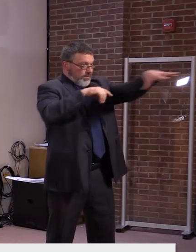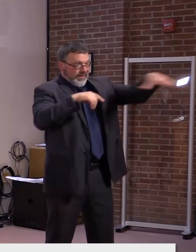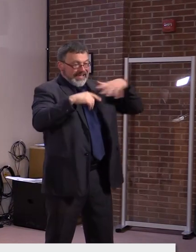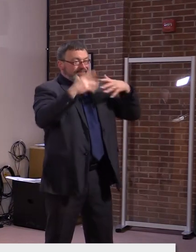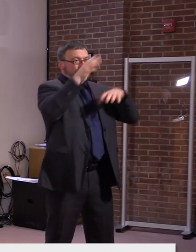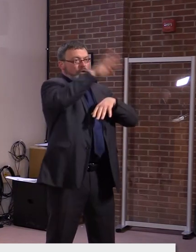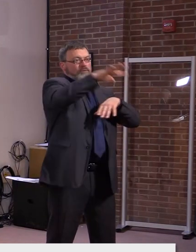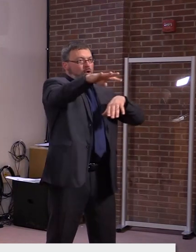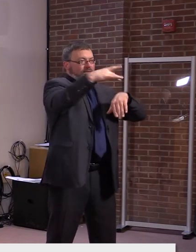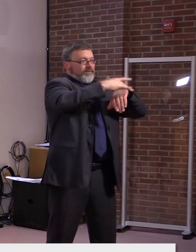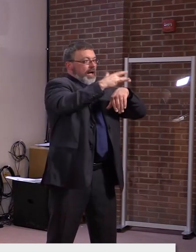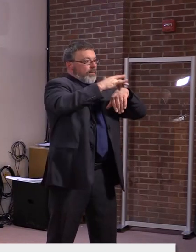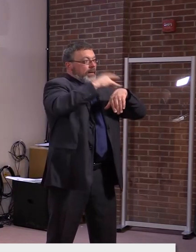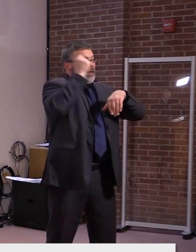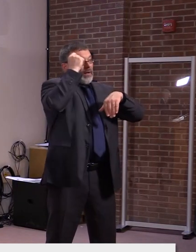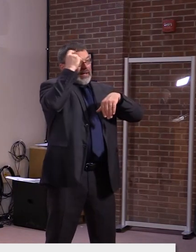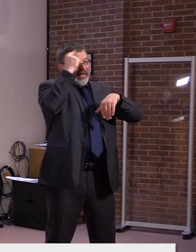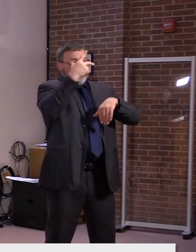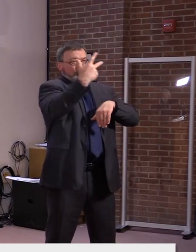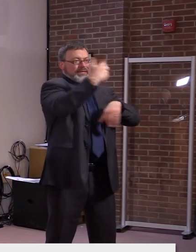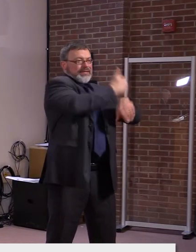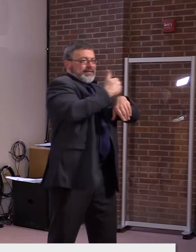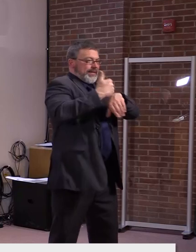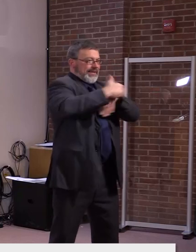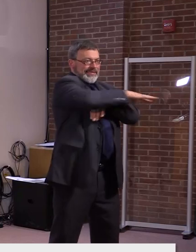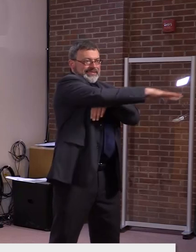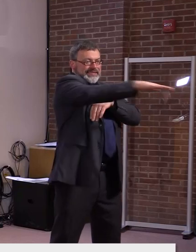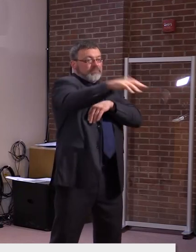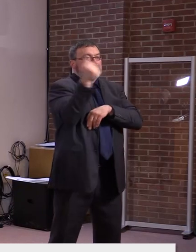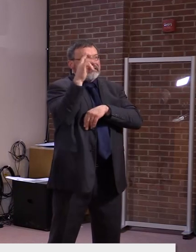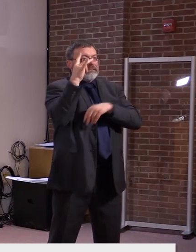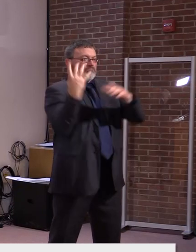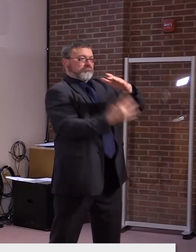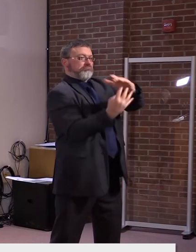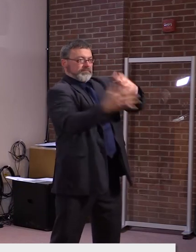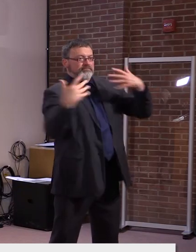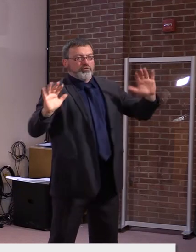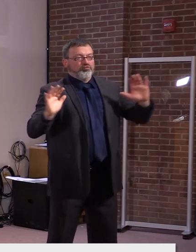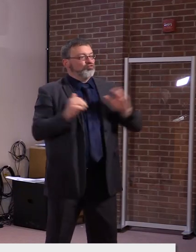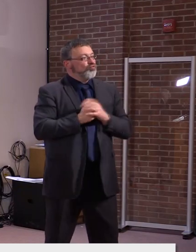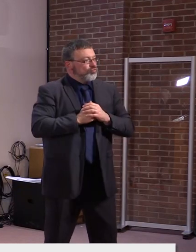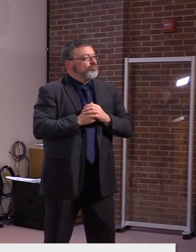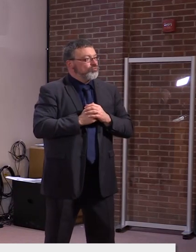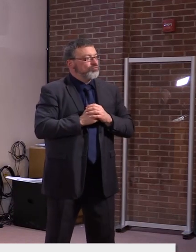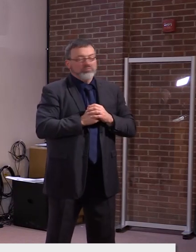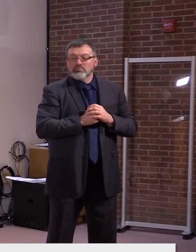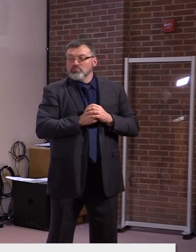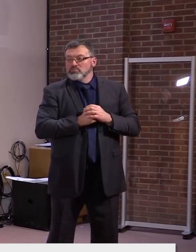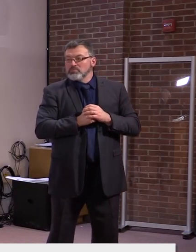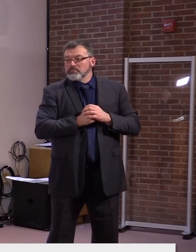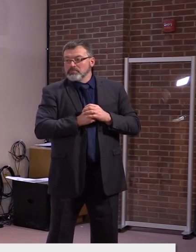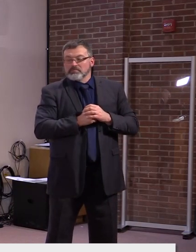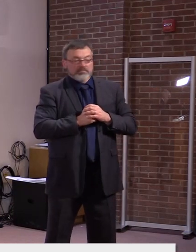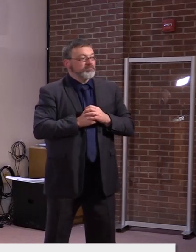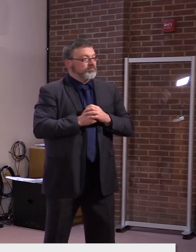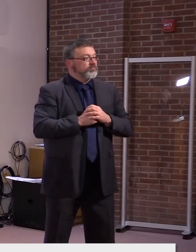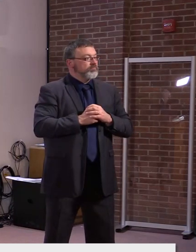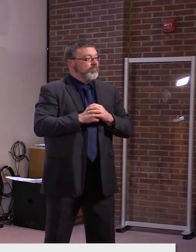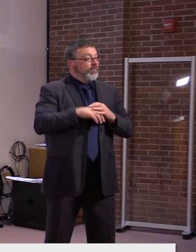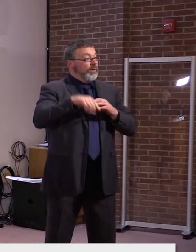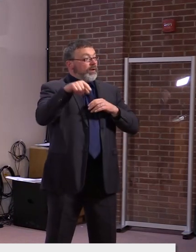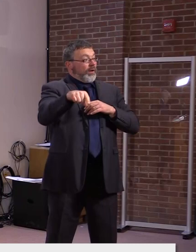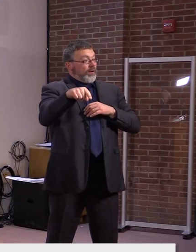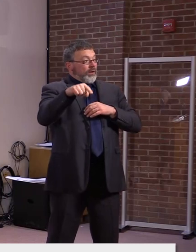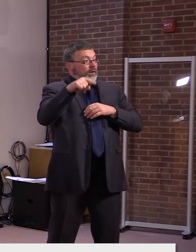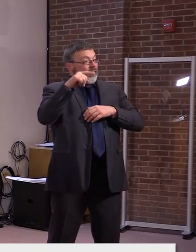with 18 admissions at this point. Now, I'll quickly turn to vaccines. In Orleans County, we've seen